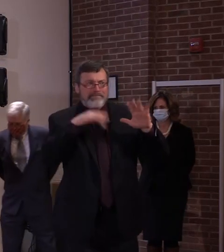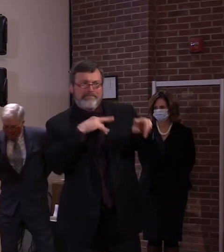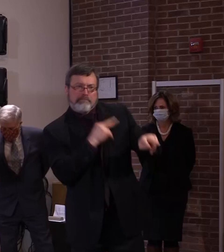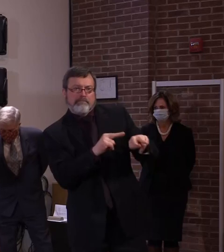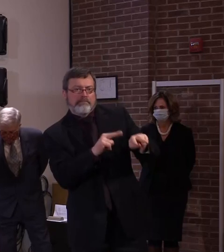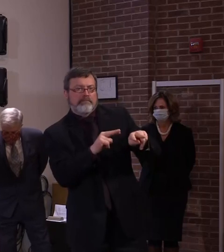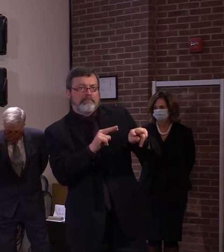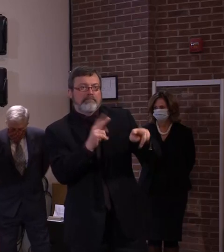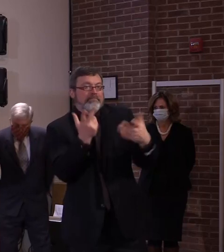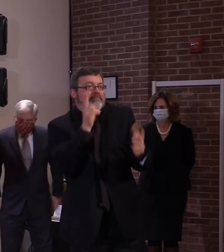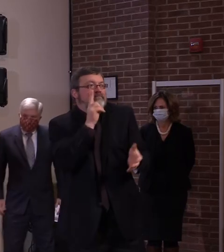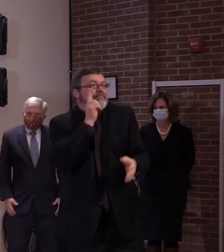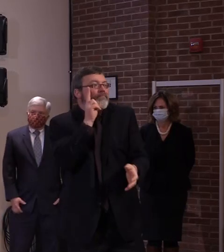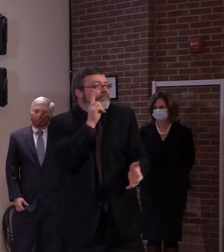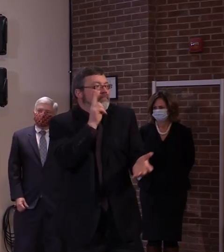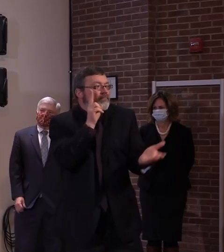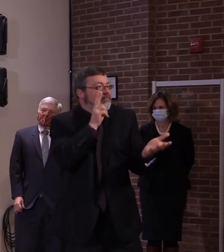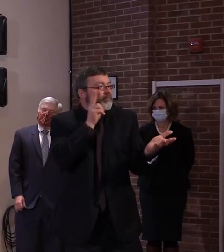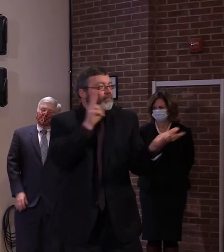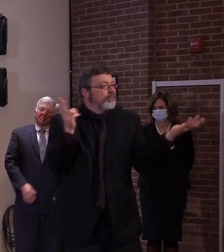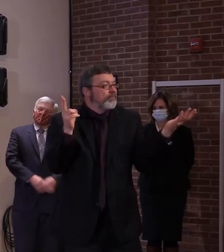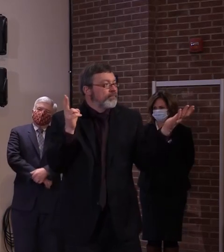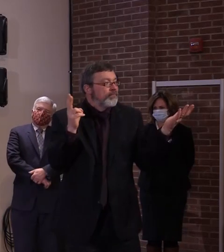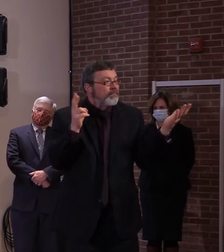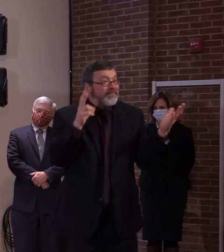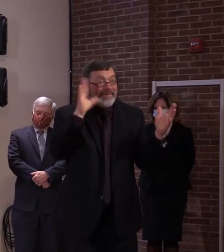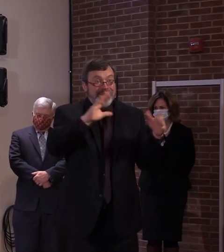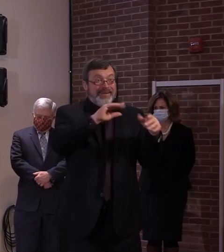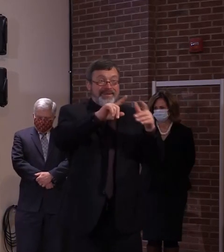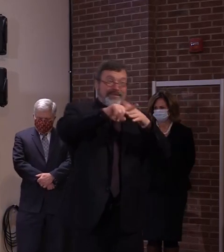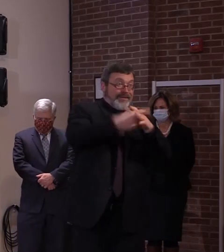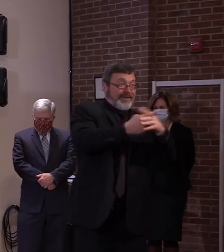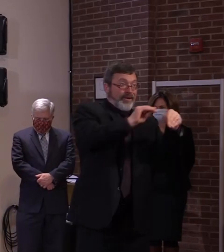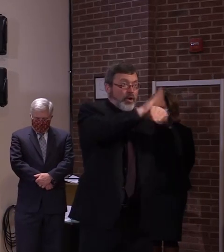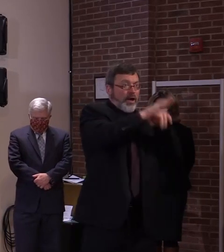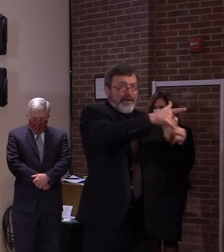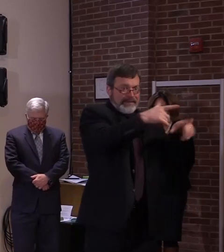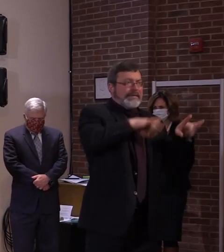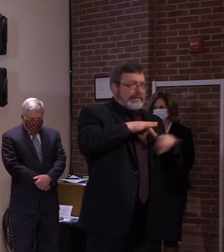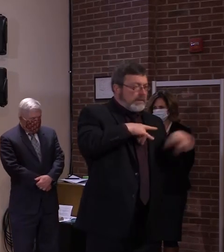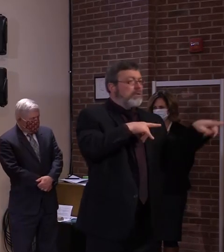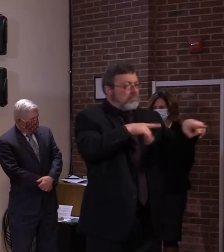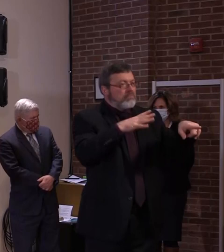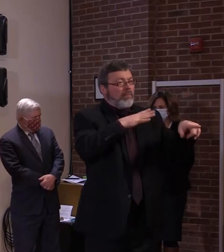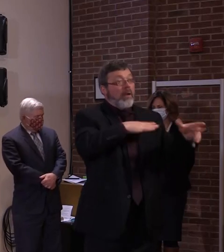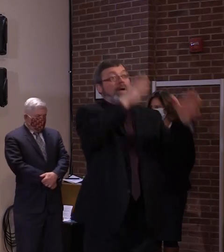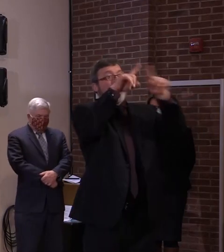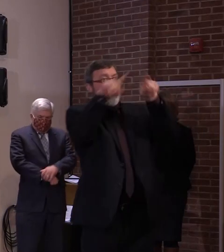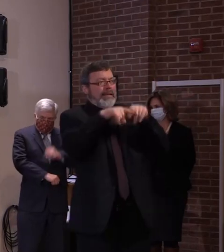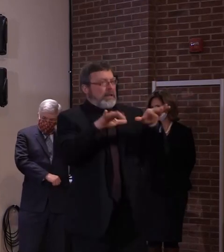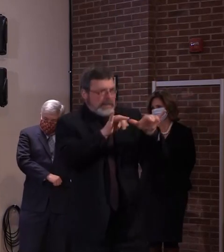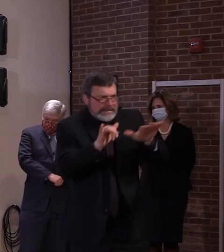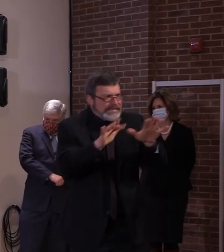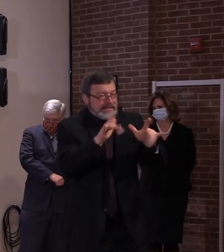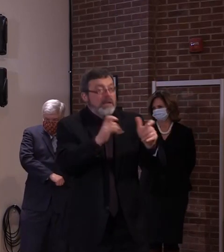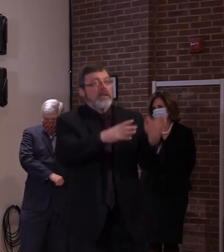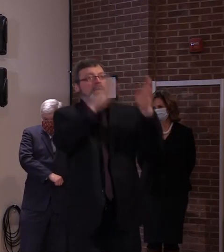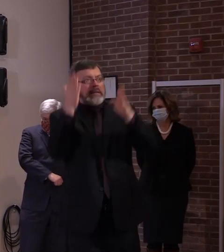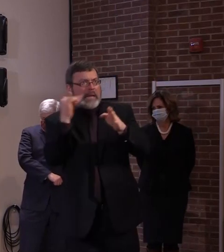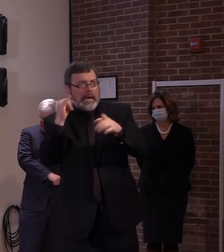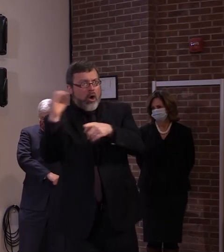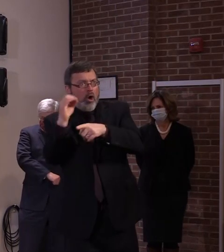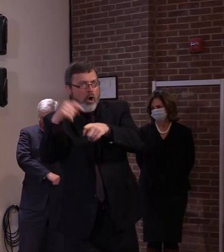the COVID-19. So that's, you know, the billion-dollar question here. How severe is this going to